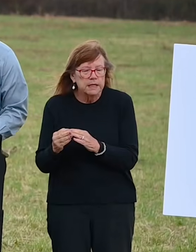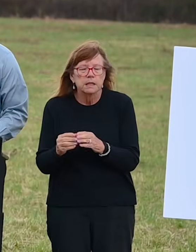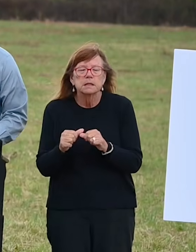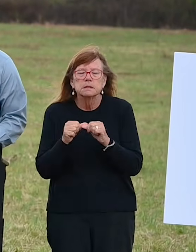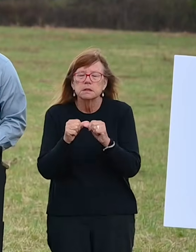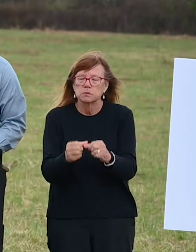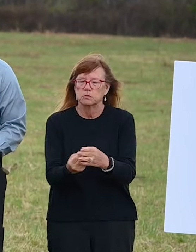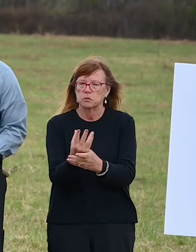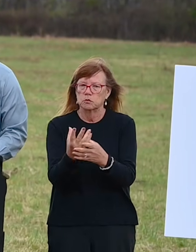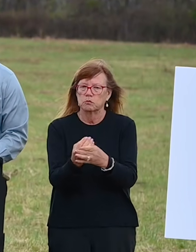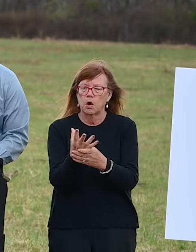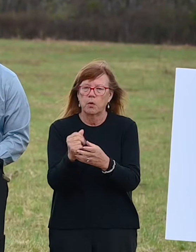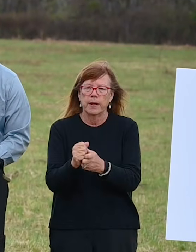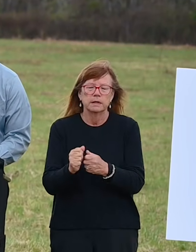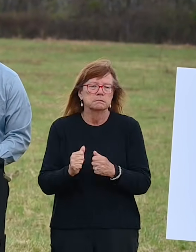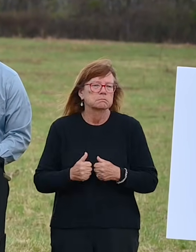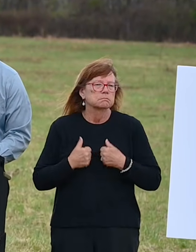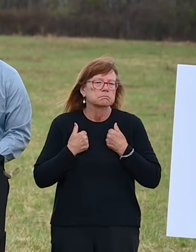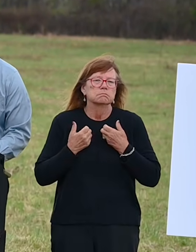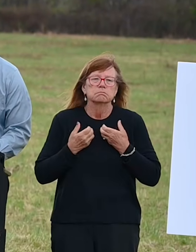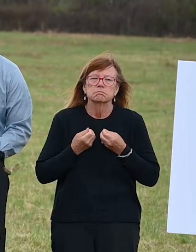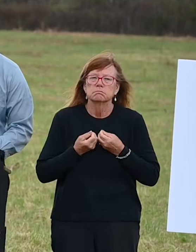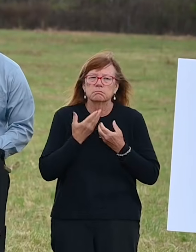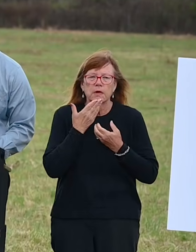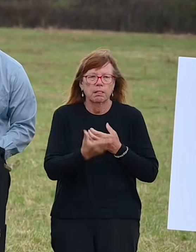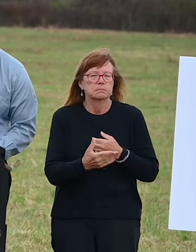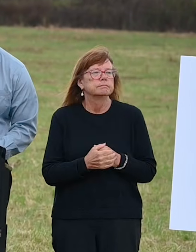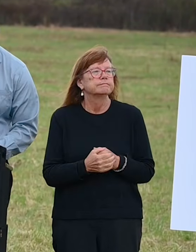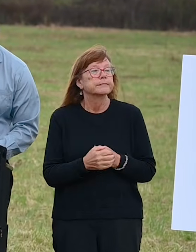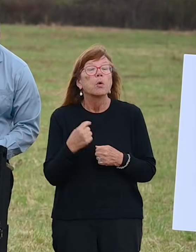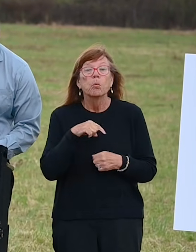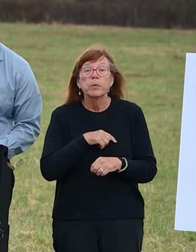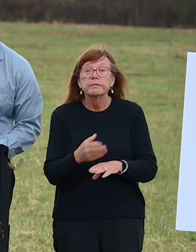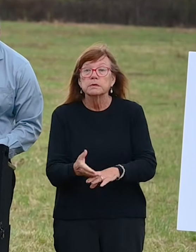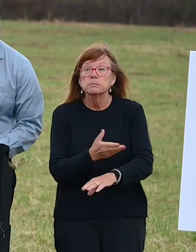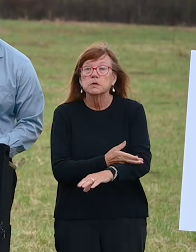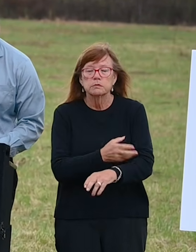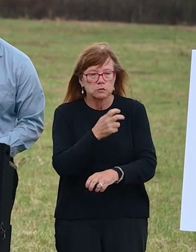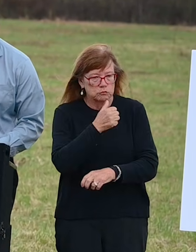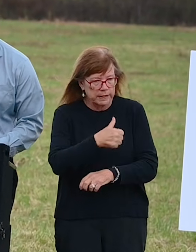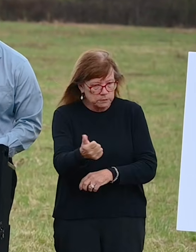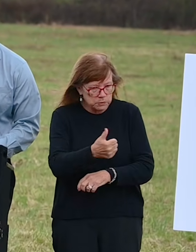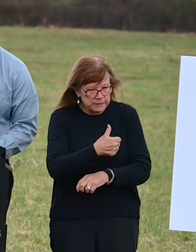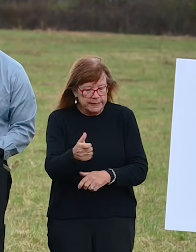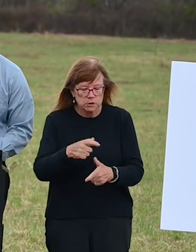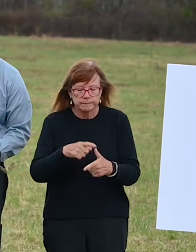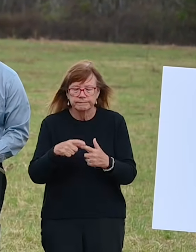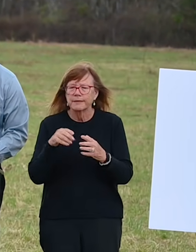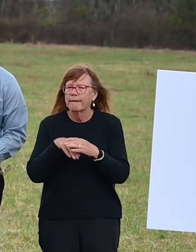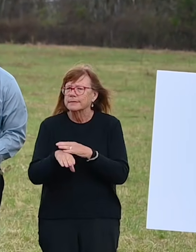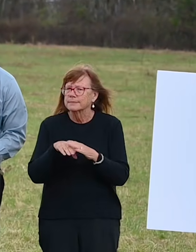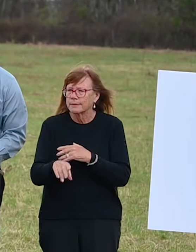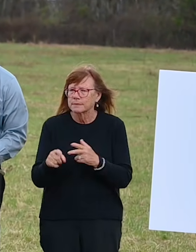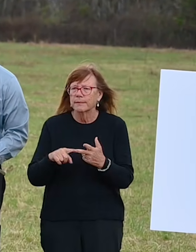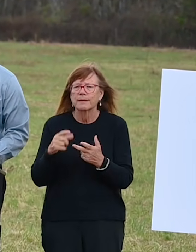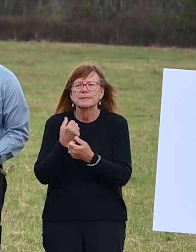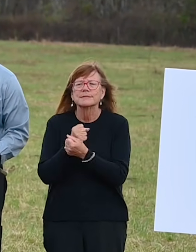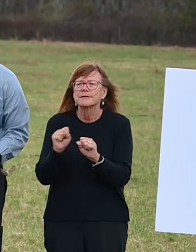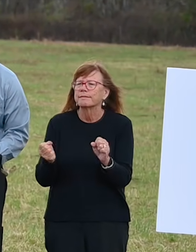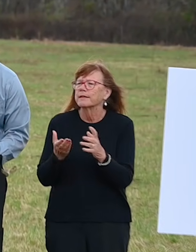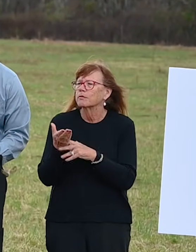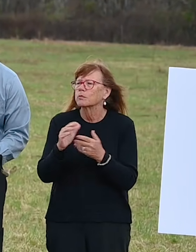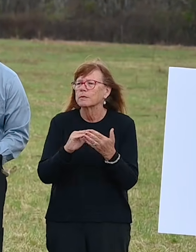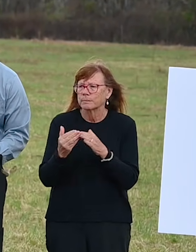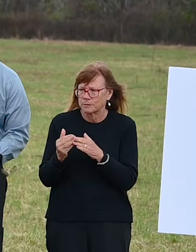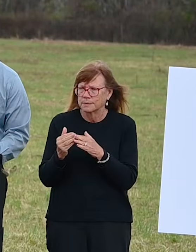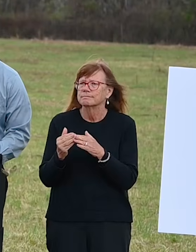grow and thrive. We've improved transportation, accessibility, and safety across the